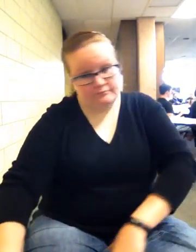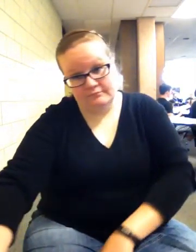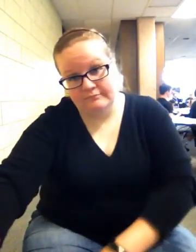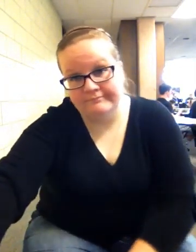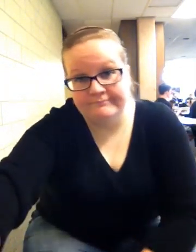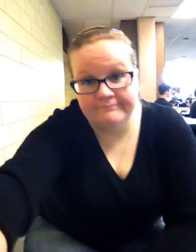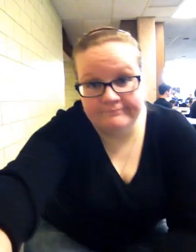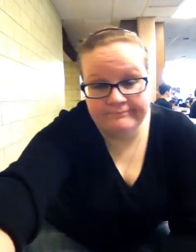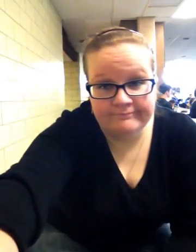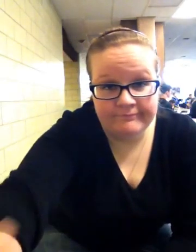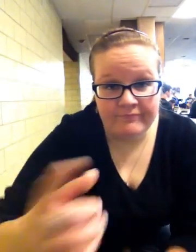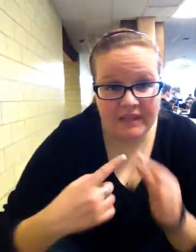I don't know if you guys have any questions.